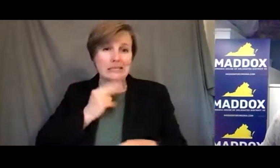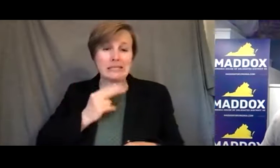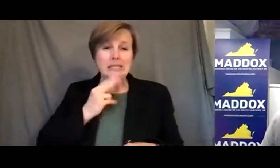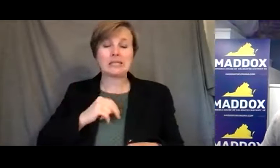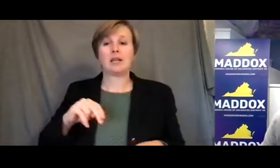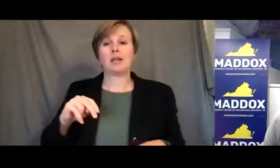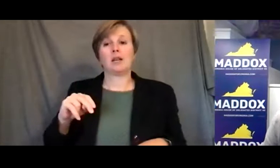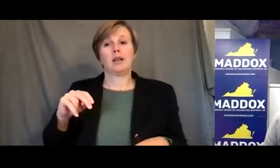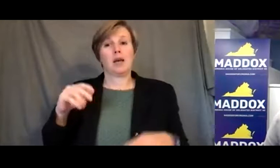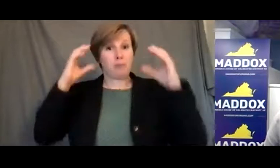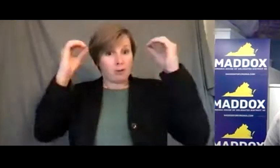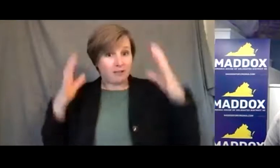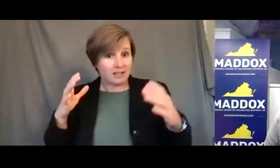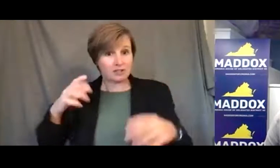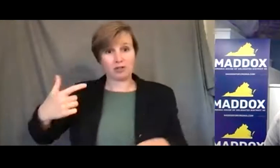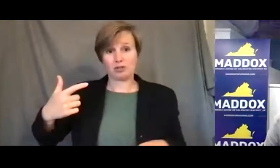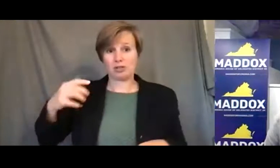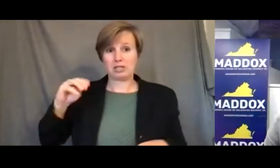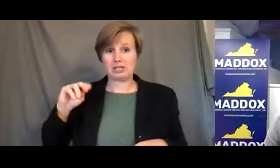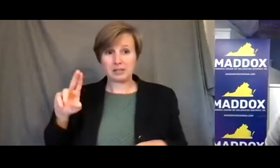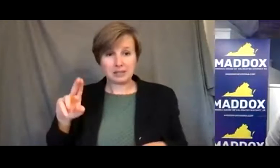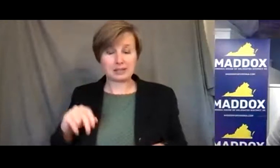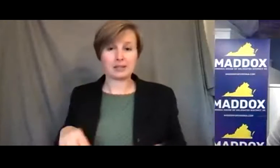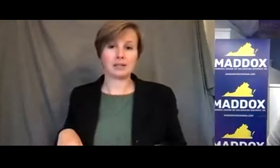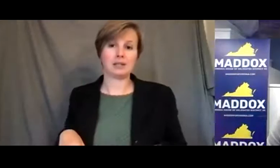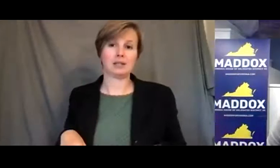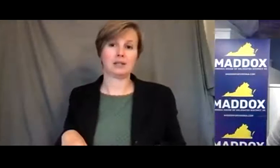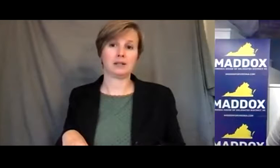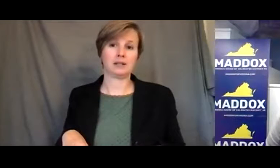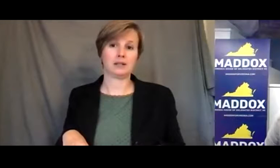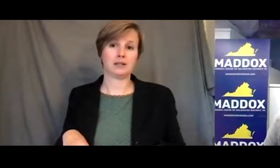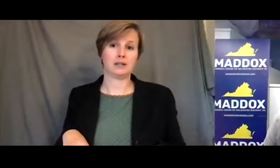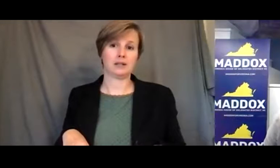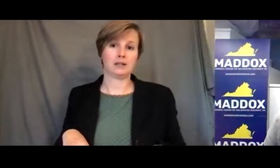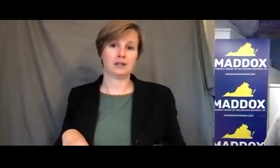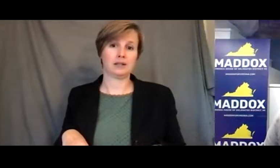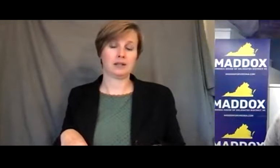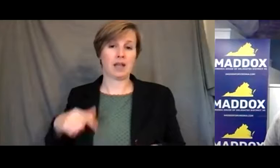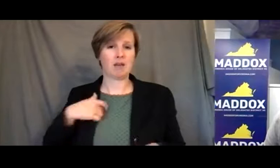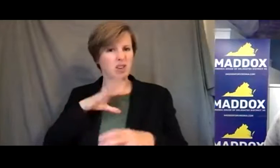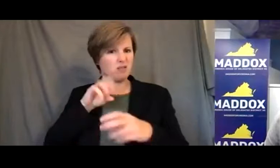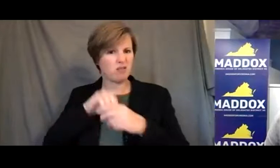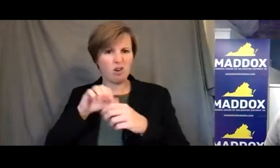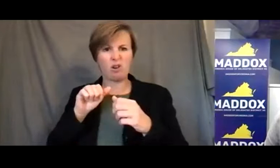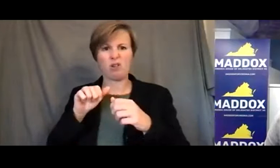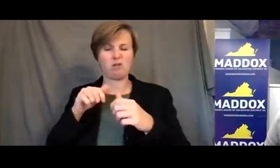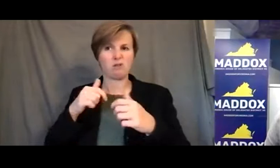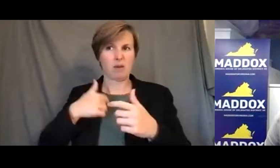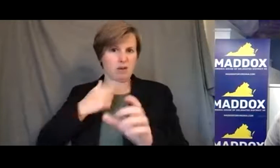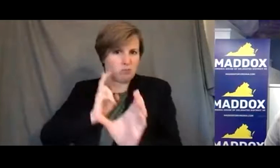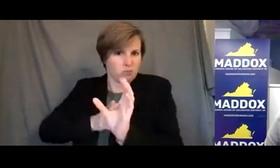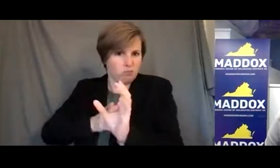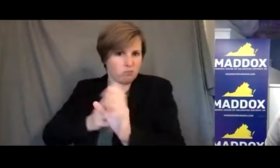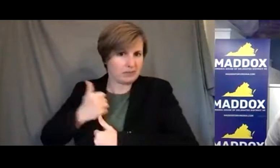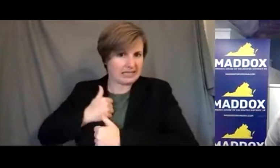a professor at George Mason University. As I've participated in the military and in